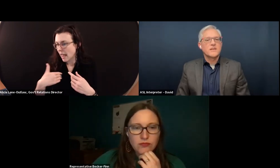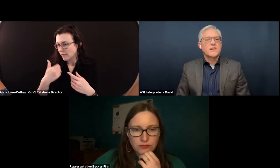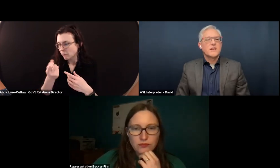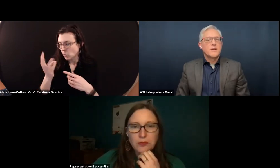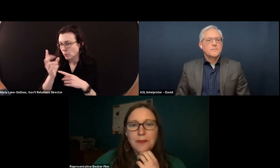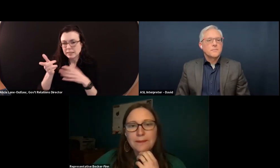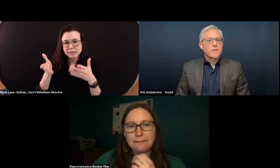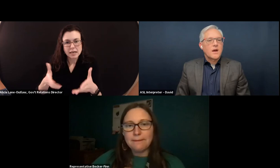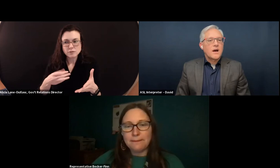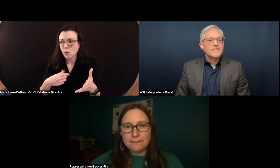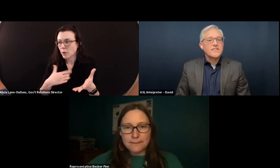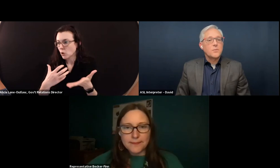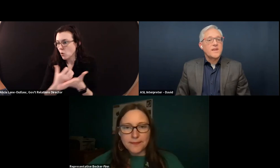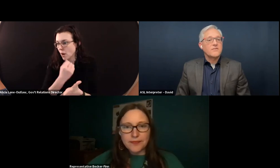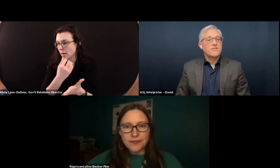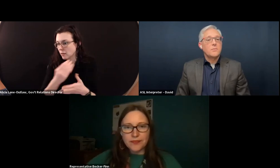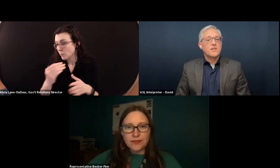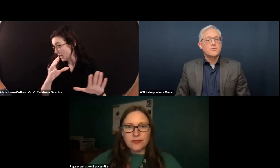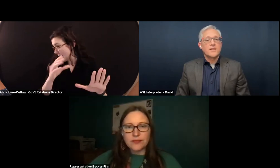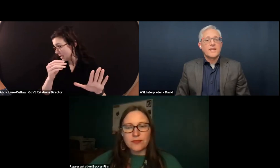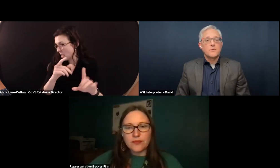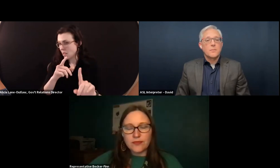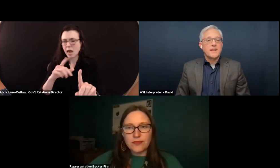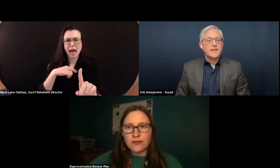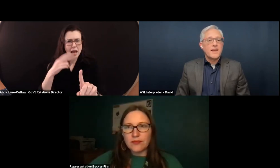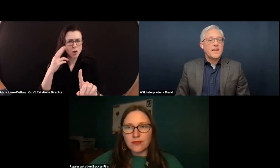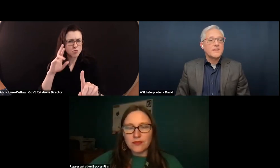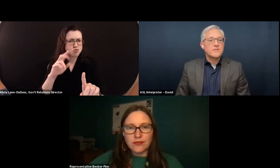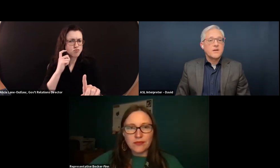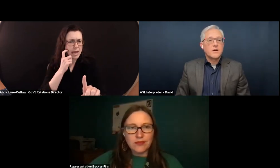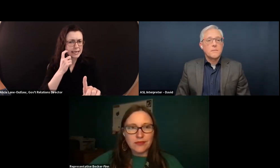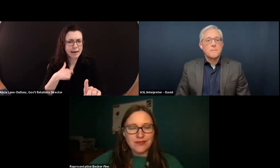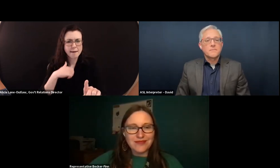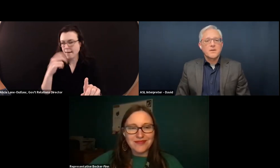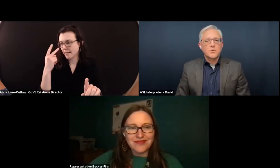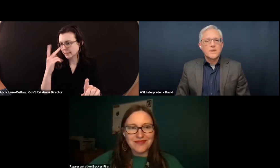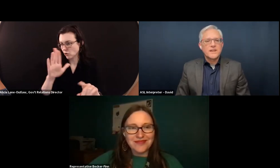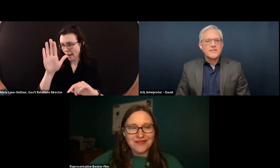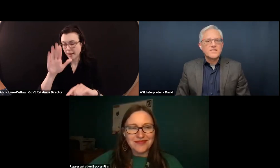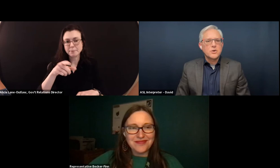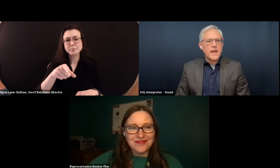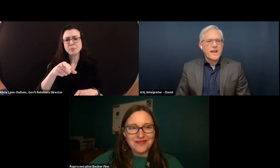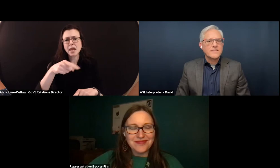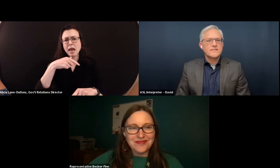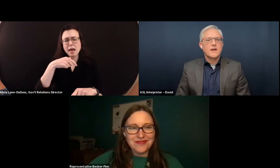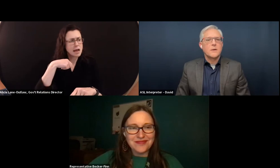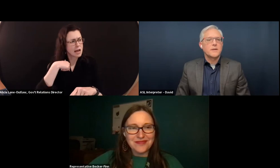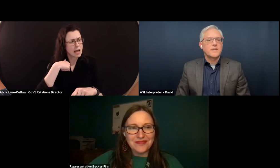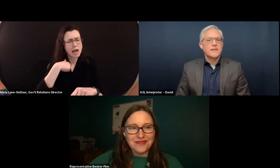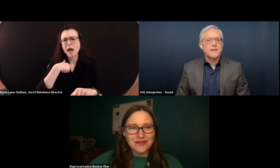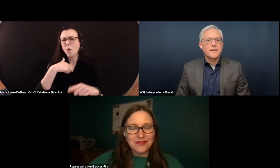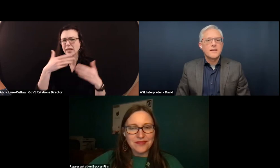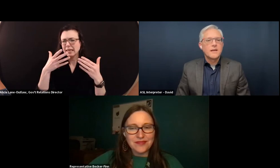focus. I see that we have a few minutes remaining, and Regan, I see your hand is